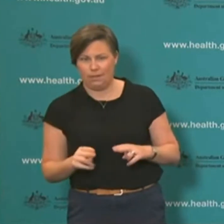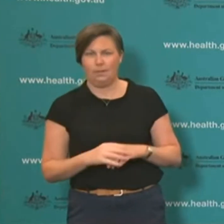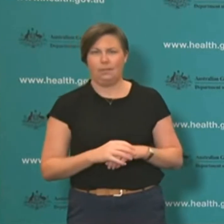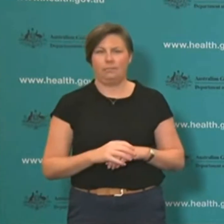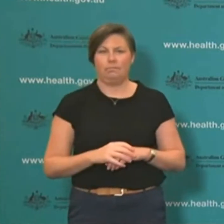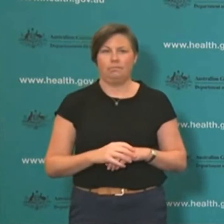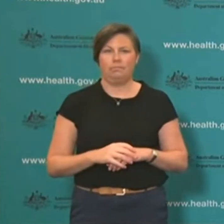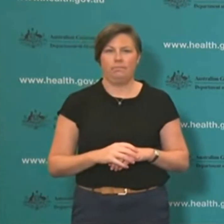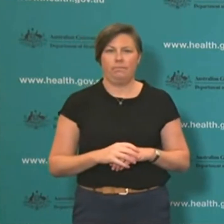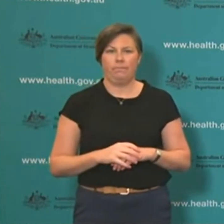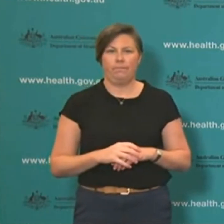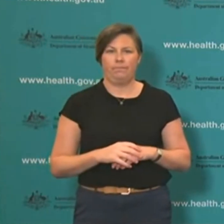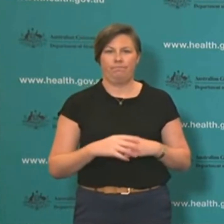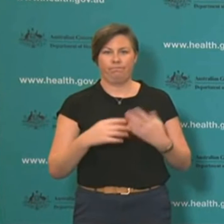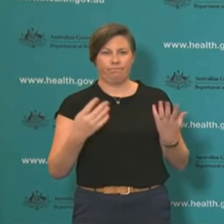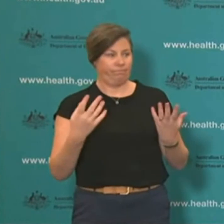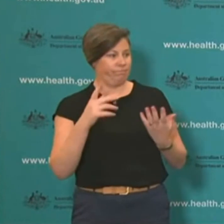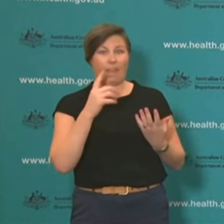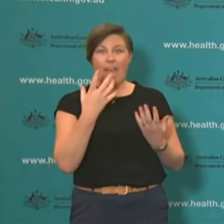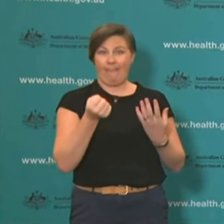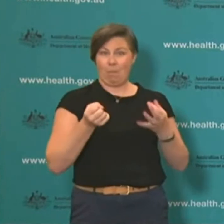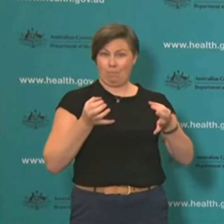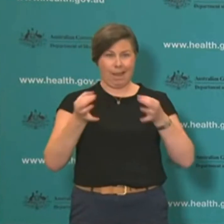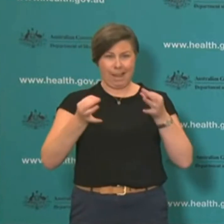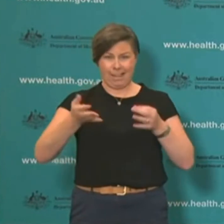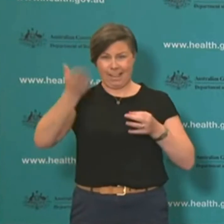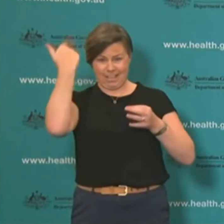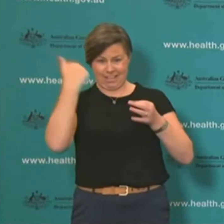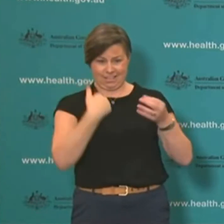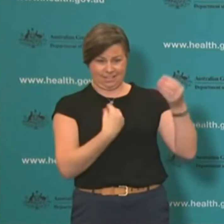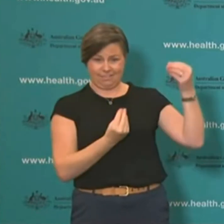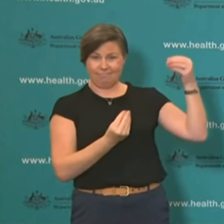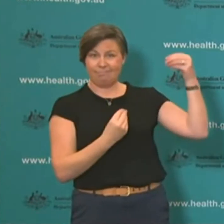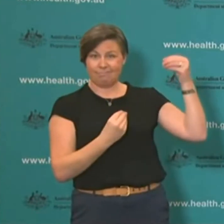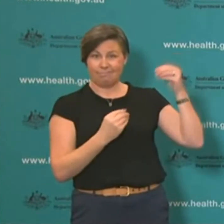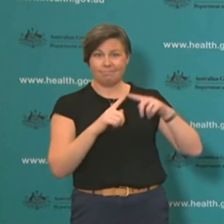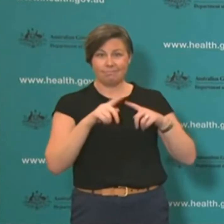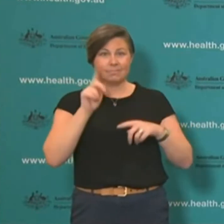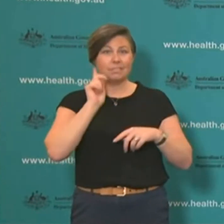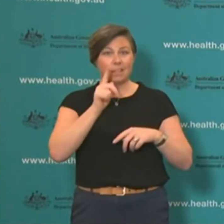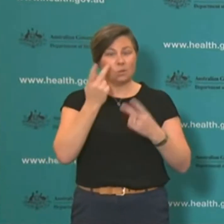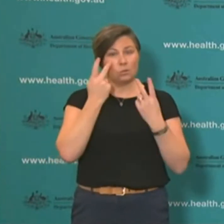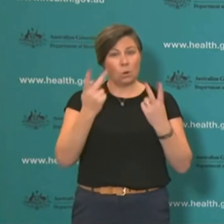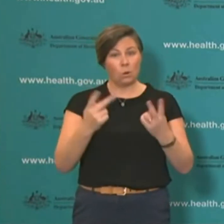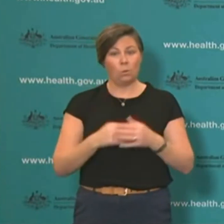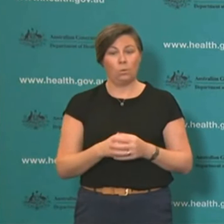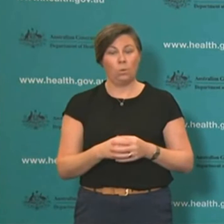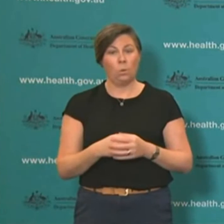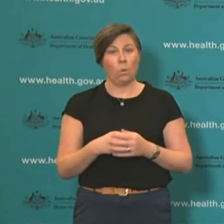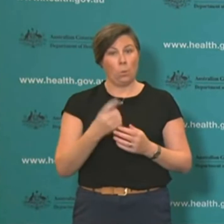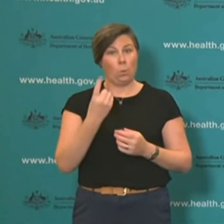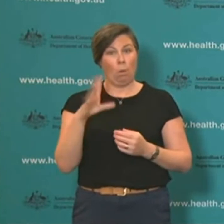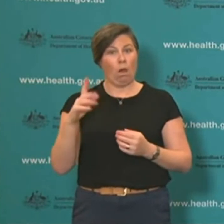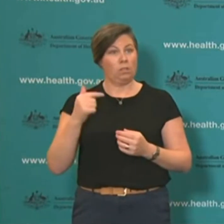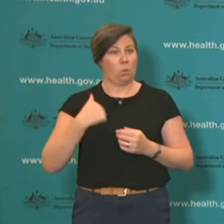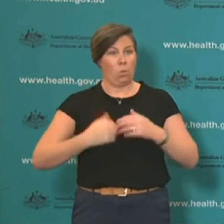Even if you don't refer to the plans, and I'll get to the plans in a moment, we have locked down once across an entire nation to